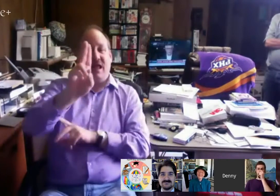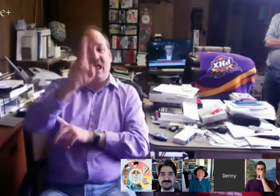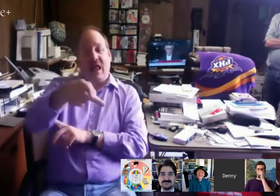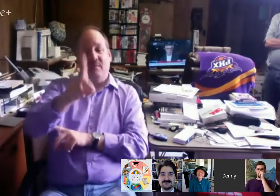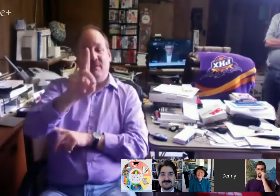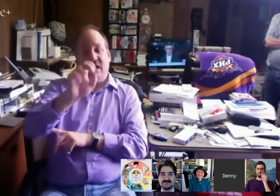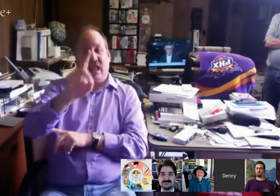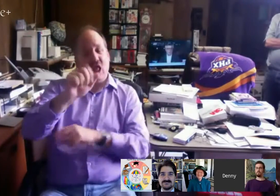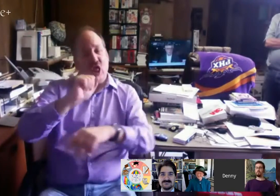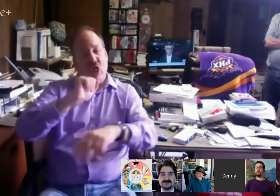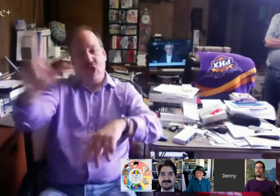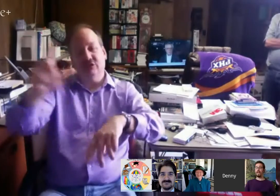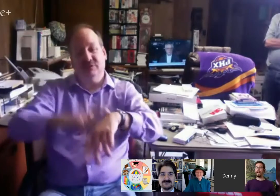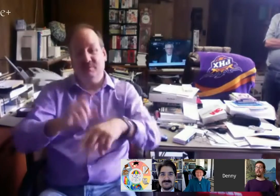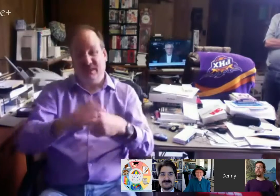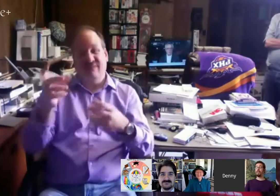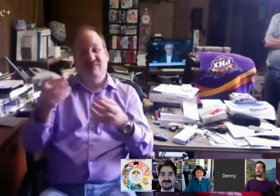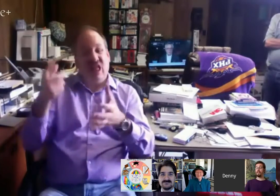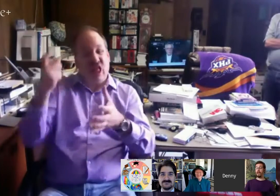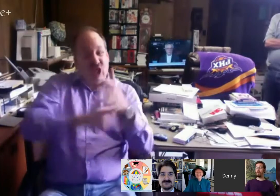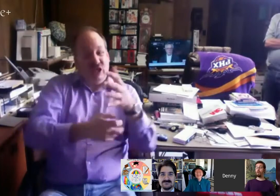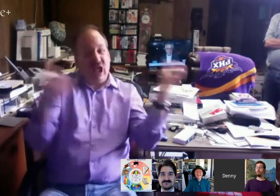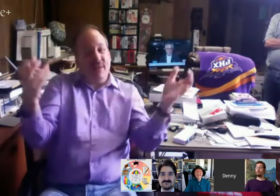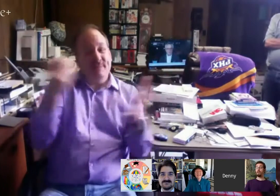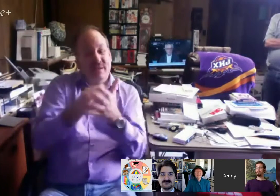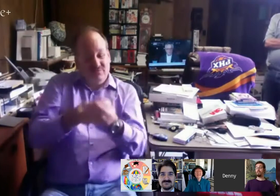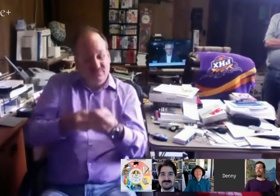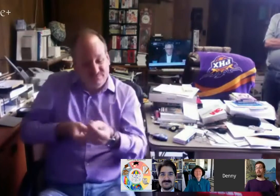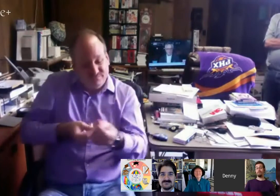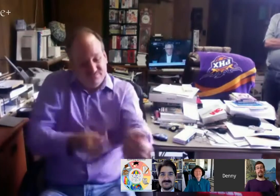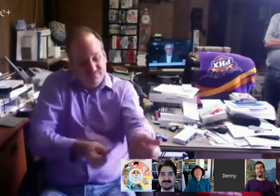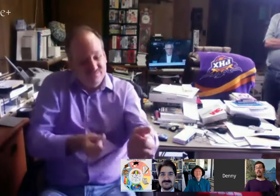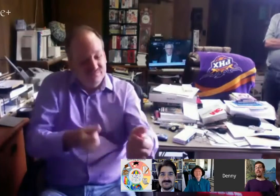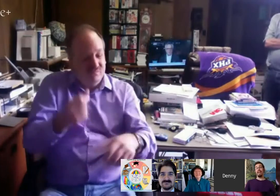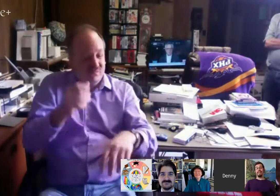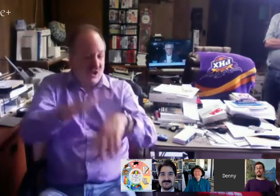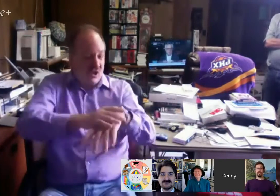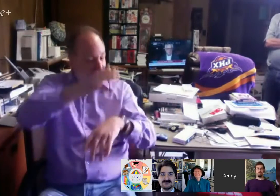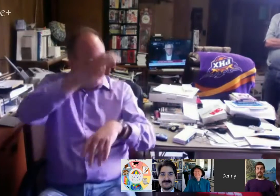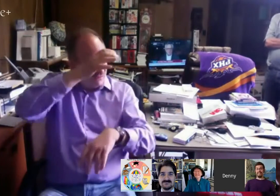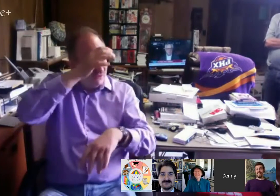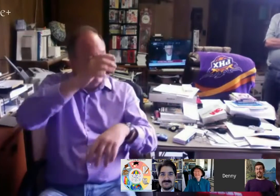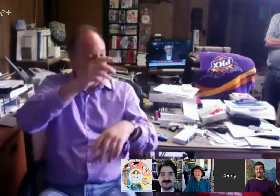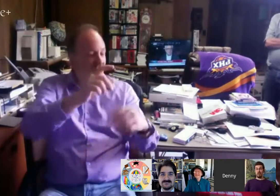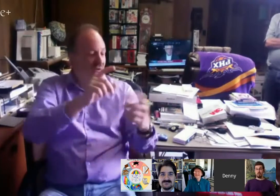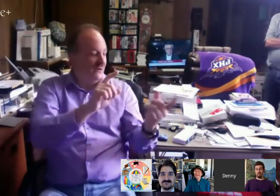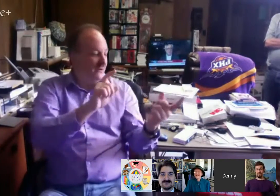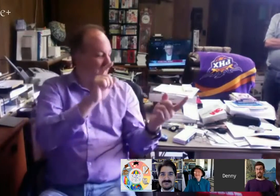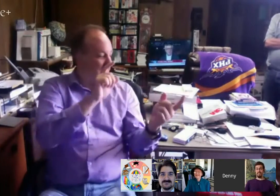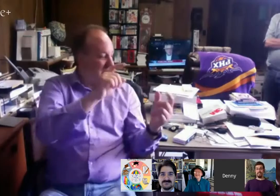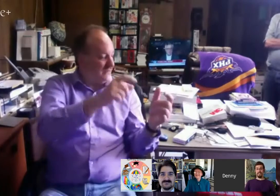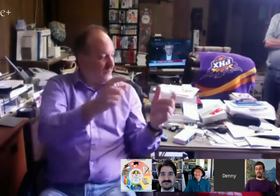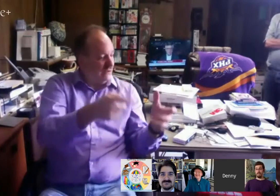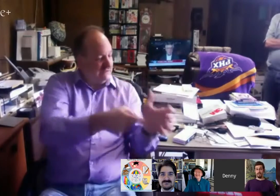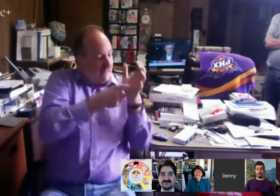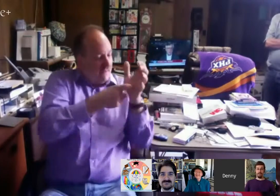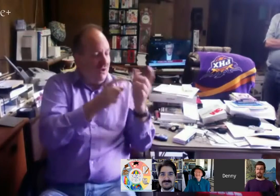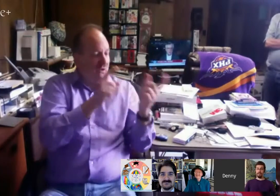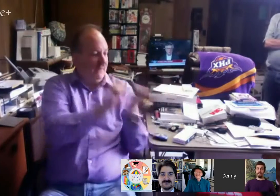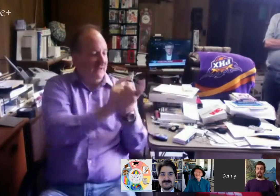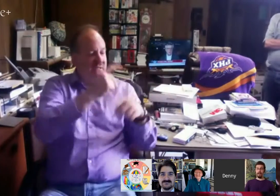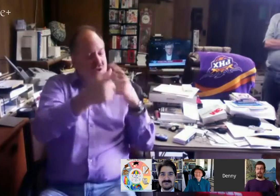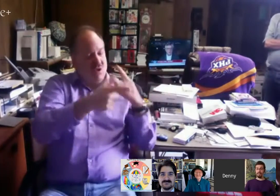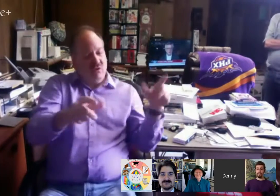such that way, and in that way becoming update just by that alone is